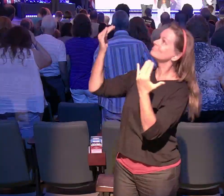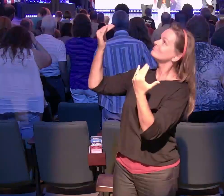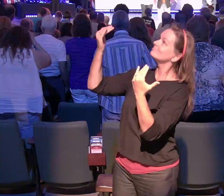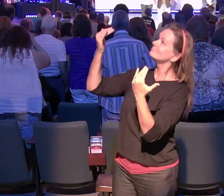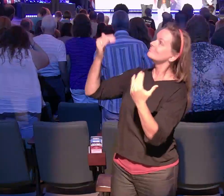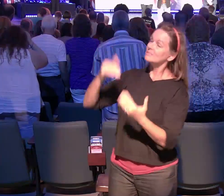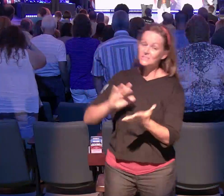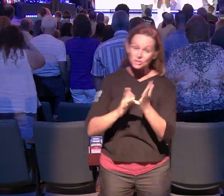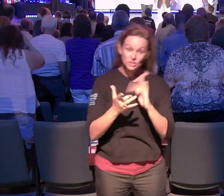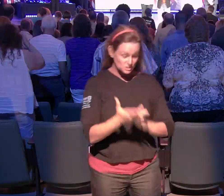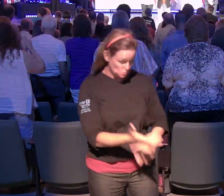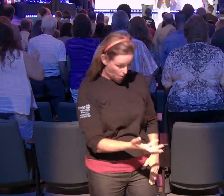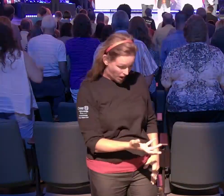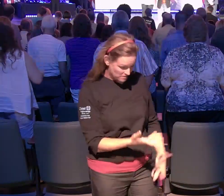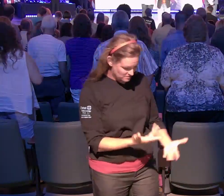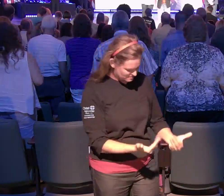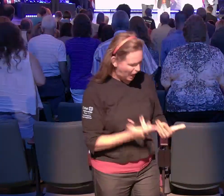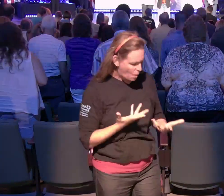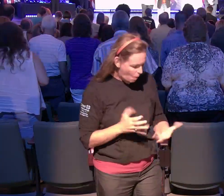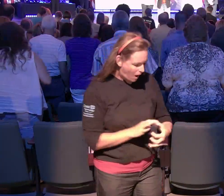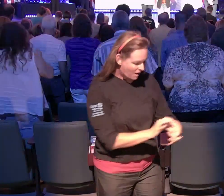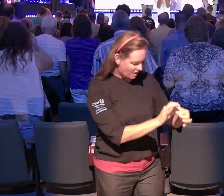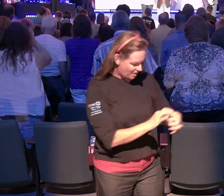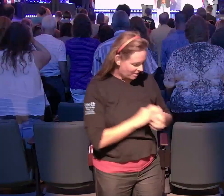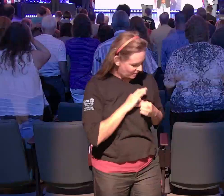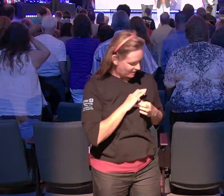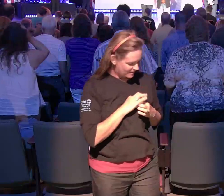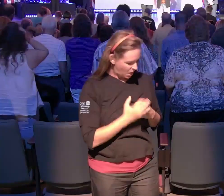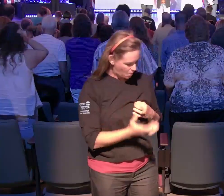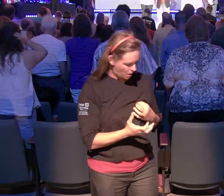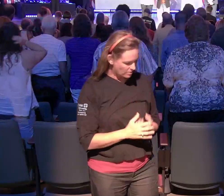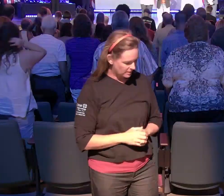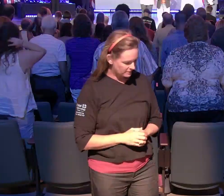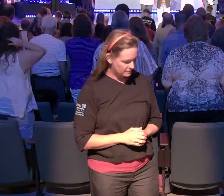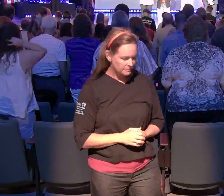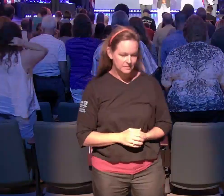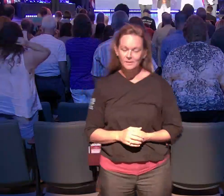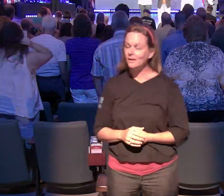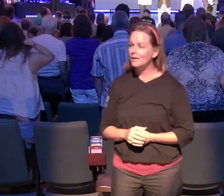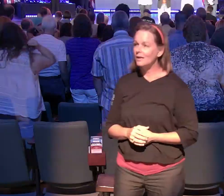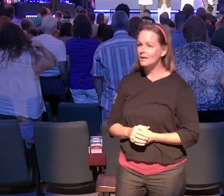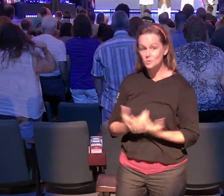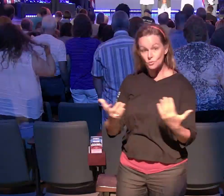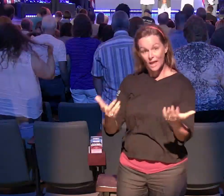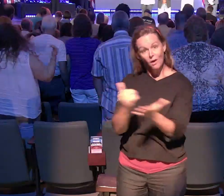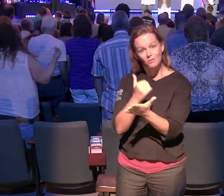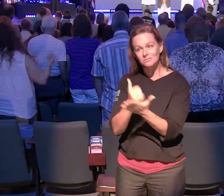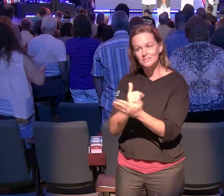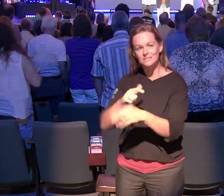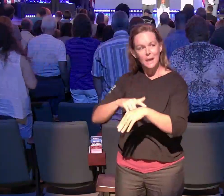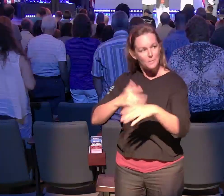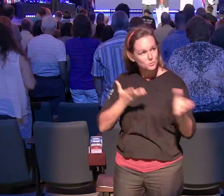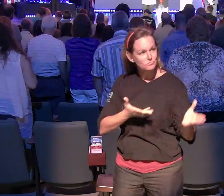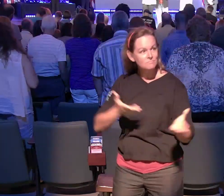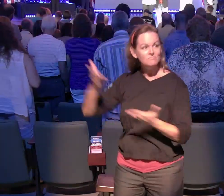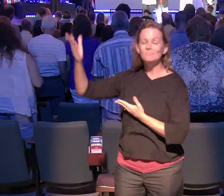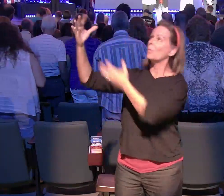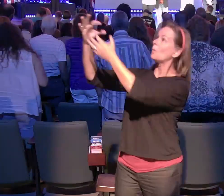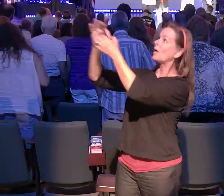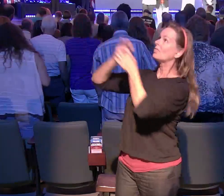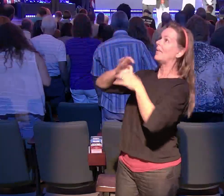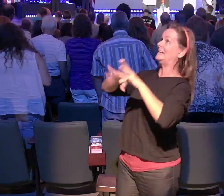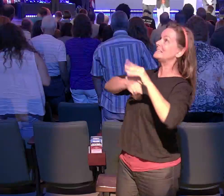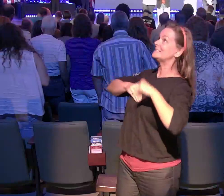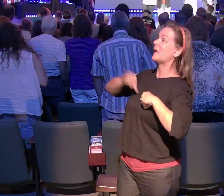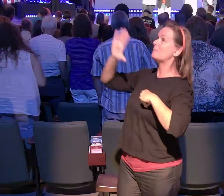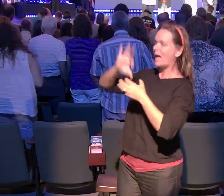Christ, who the Bible declares is the Prince of Peace. And so if you're here today and you know that you're not